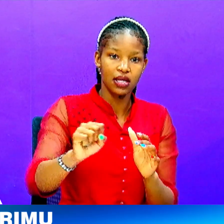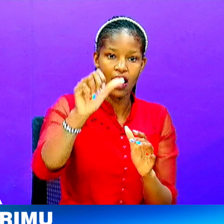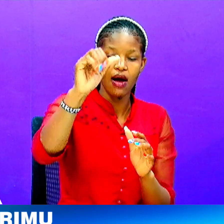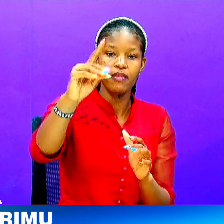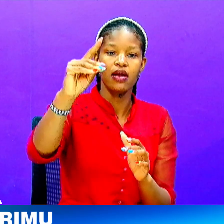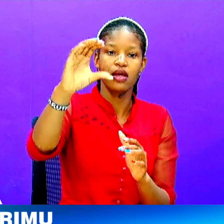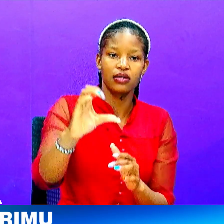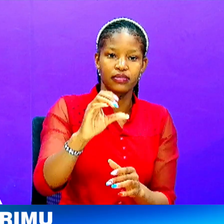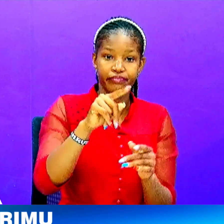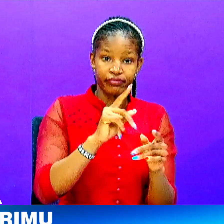Development Community.